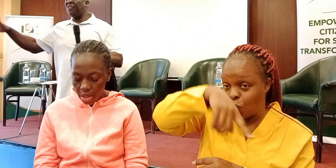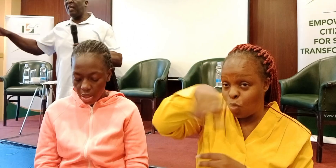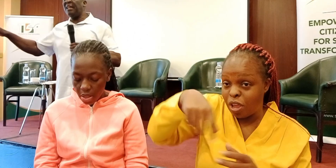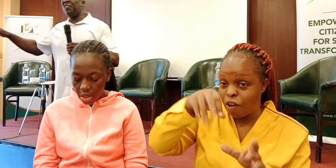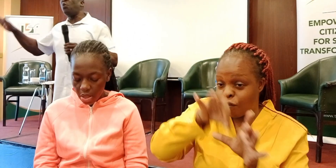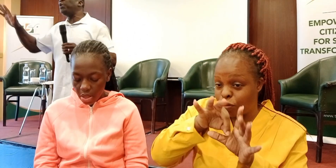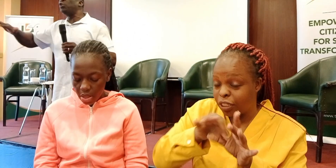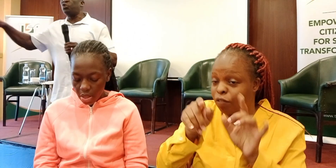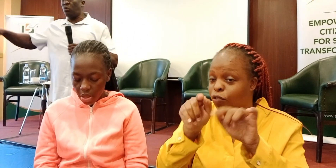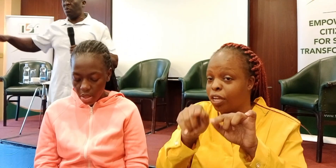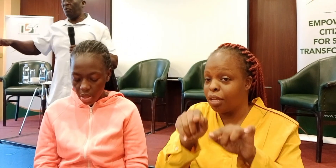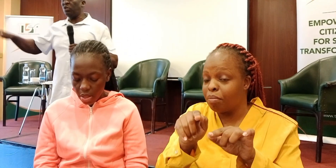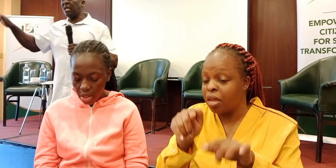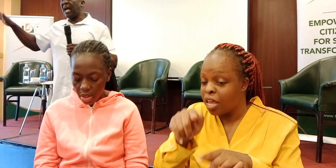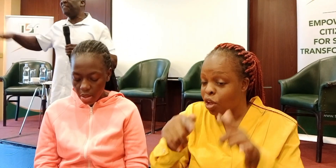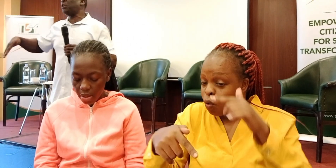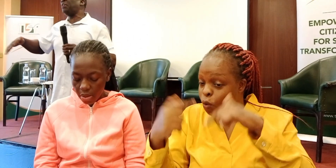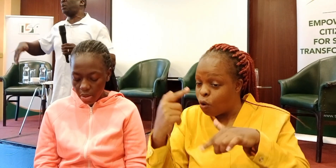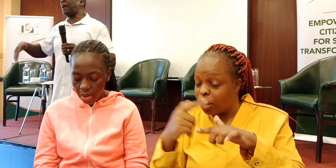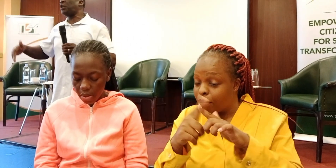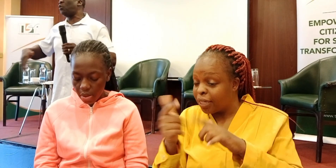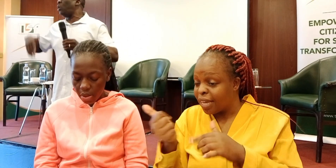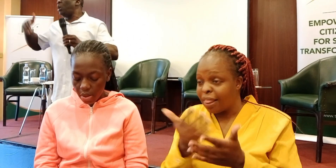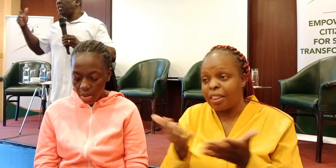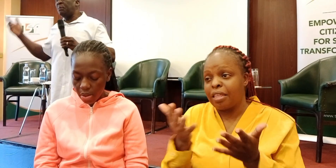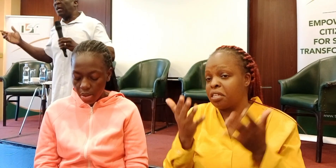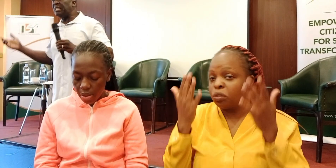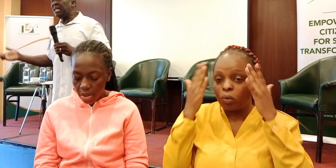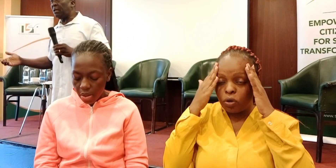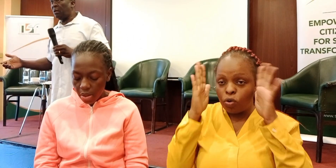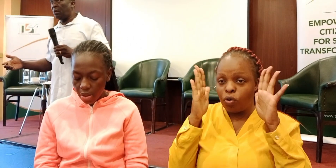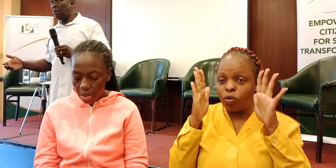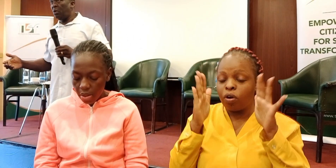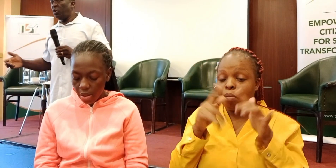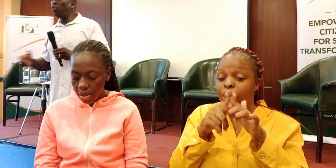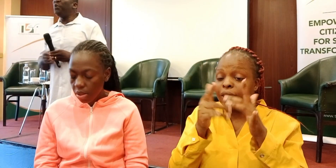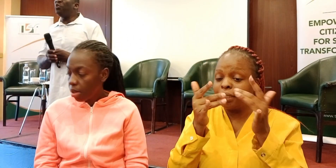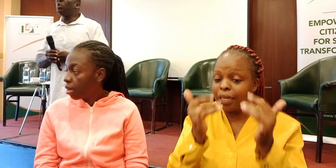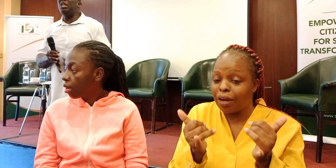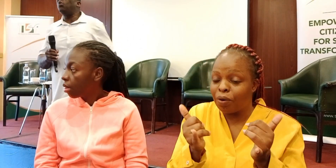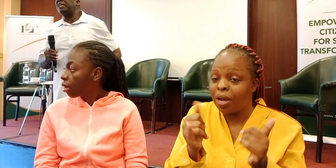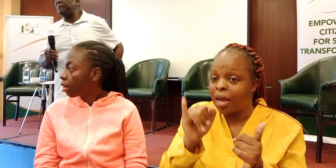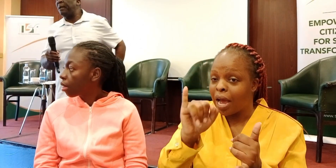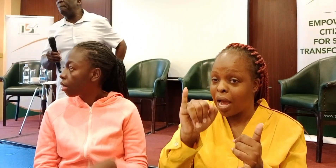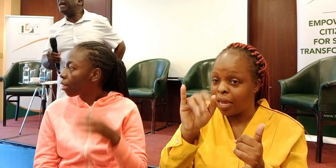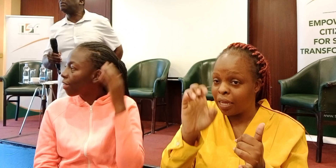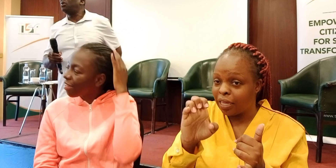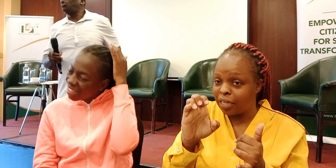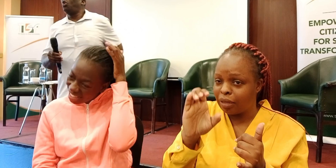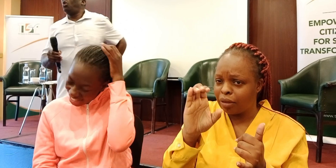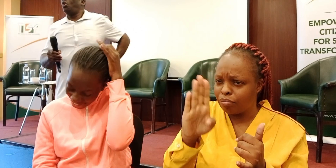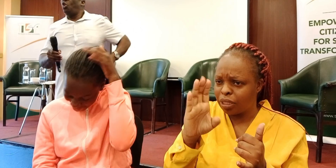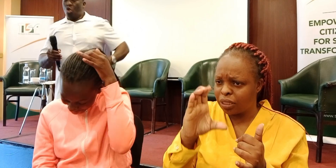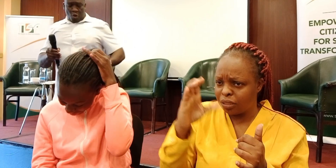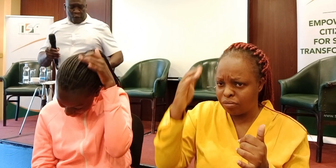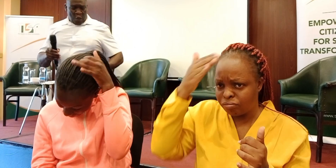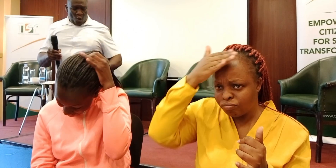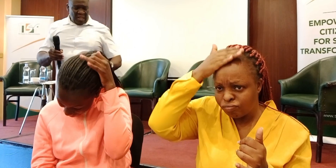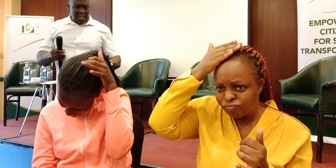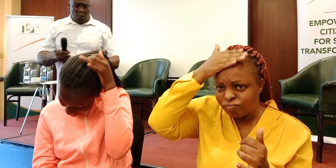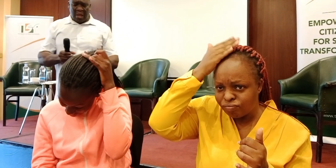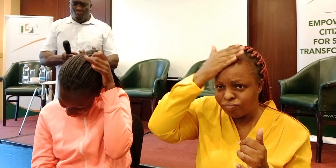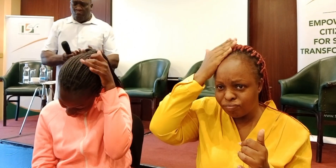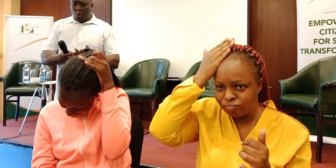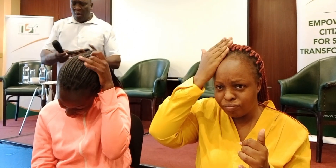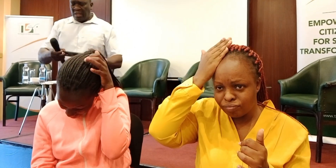any other thing we don't know, because after all, Chebukati's dead. So we don't know really what happened. But the